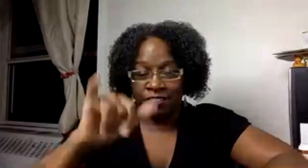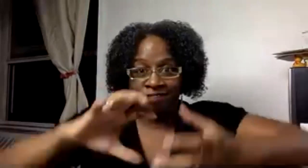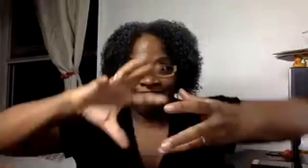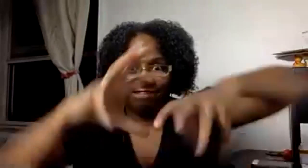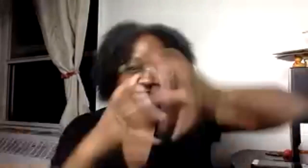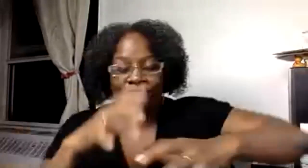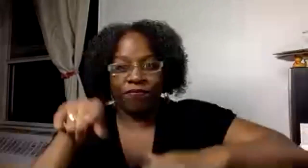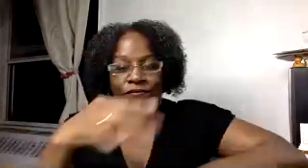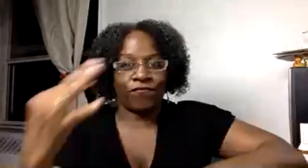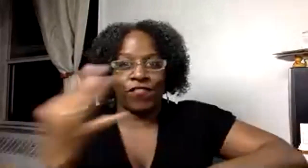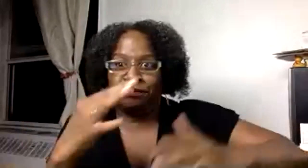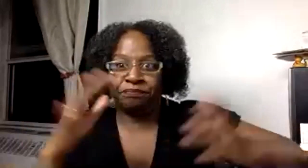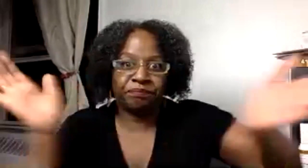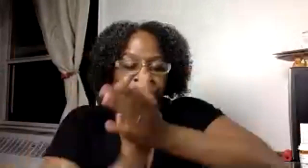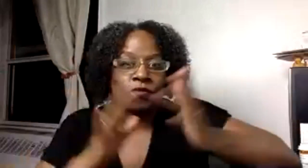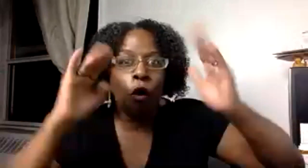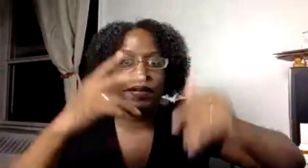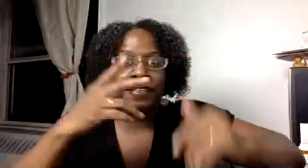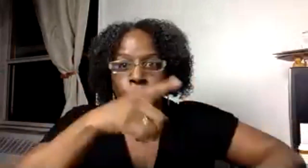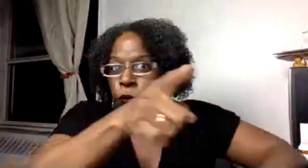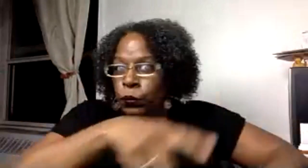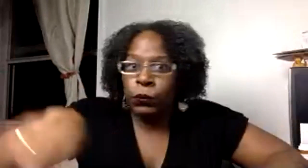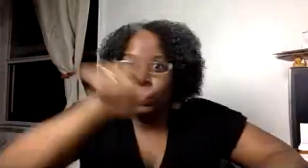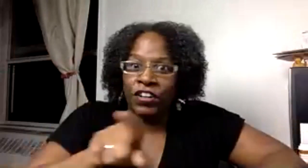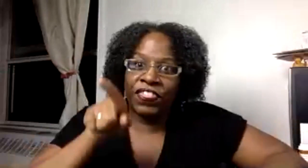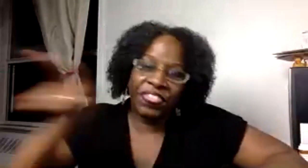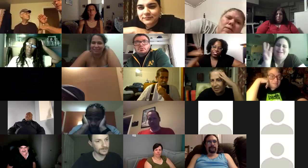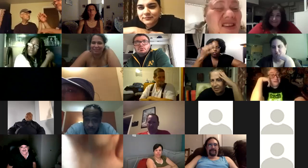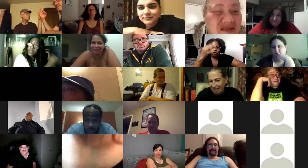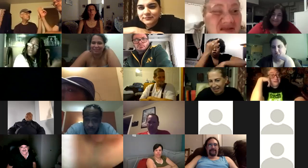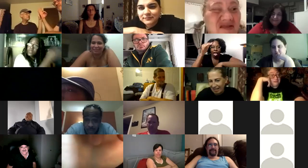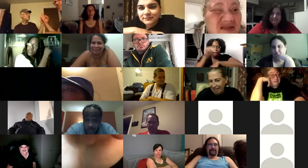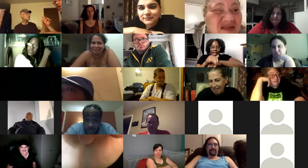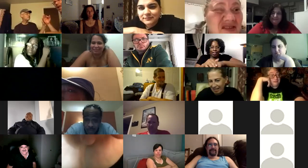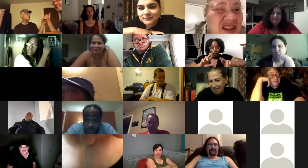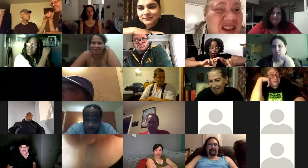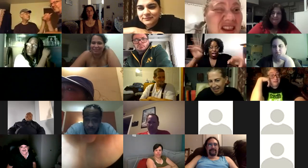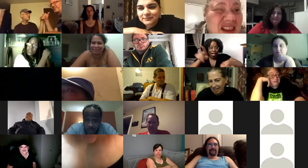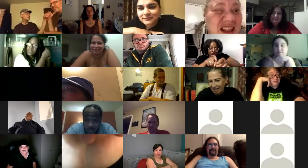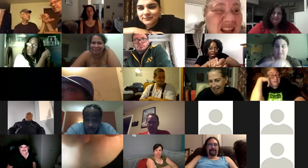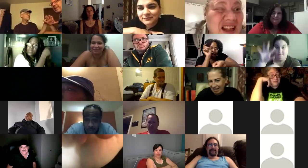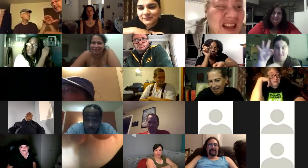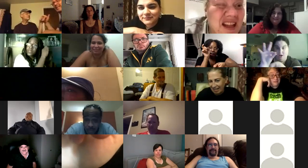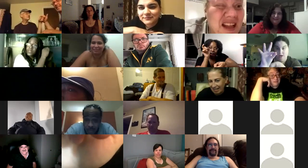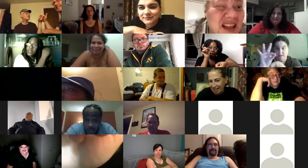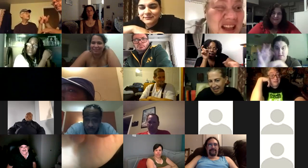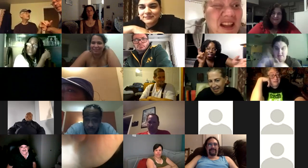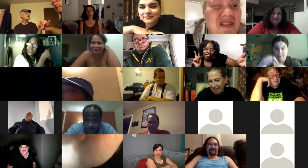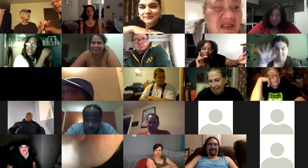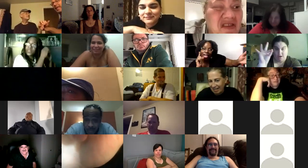And that topic we'll be discussing Friday is intersectionality. I hope to see you all there Friday night. All right.